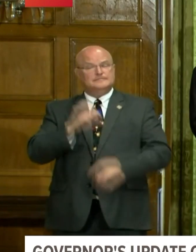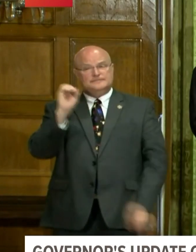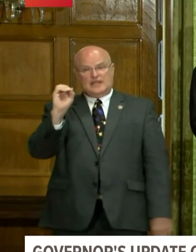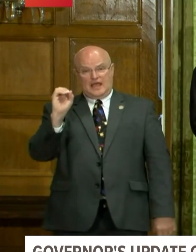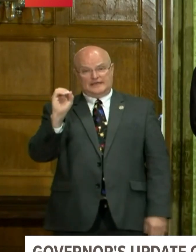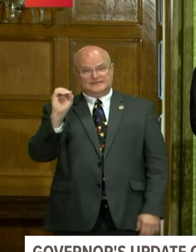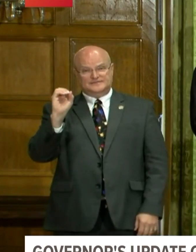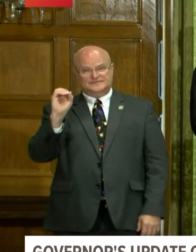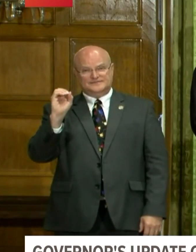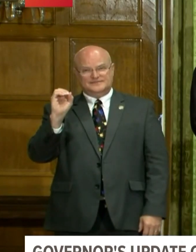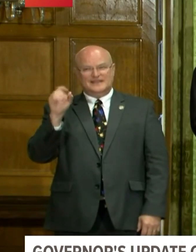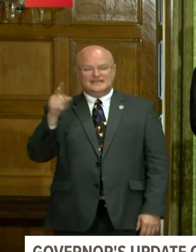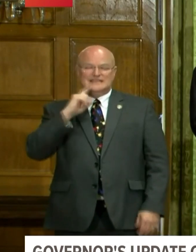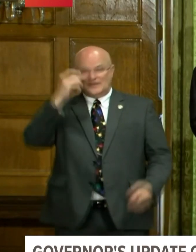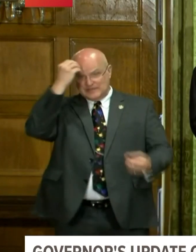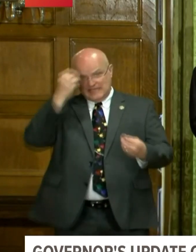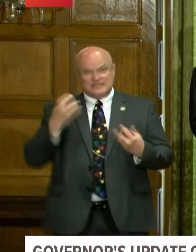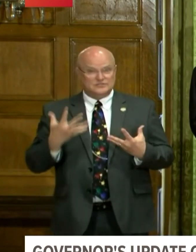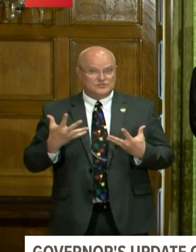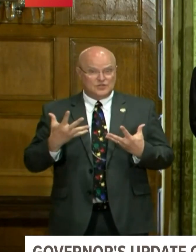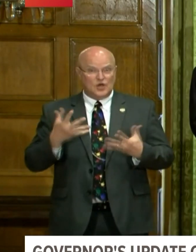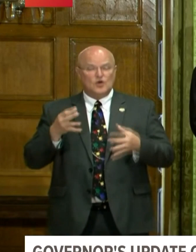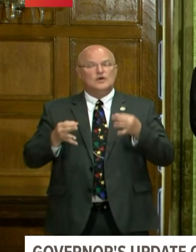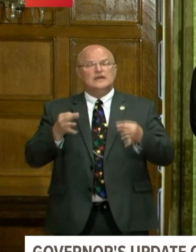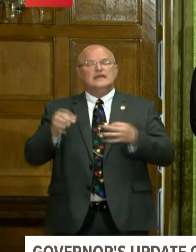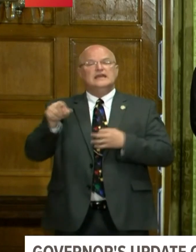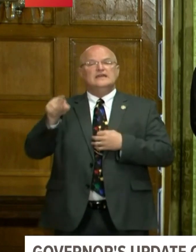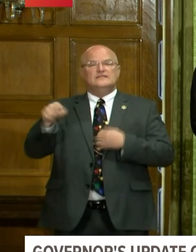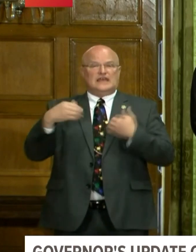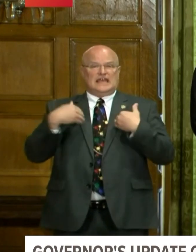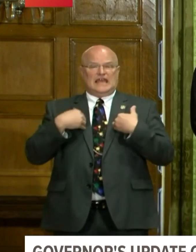none. And they said they would let us know if